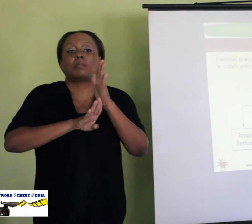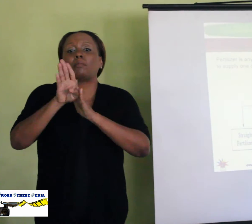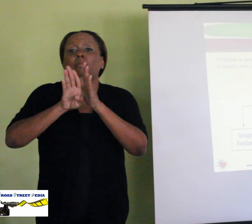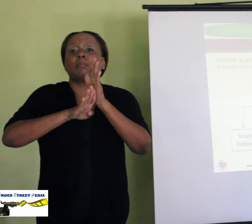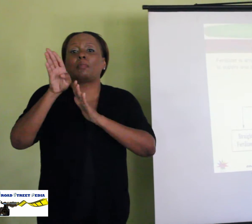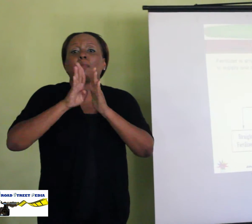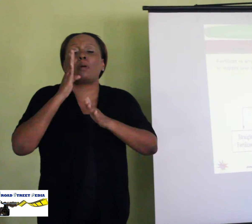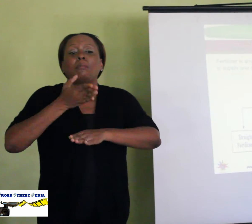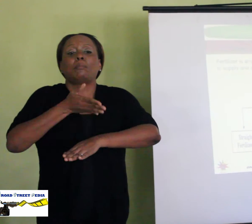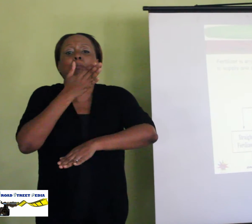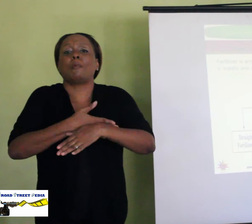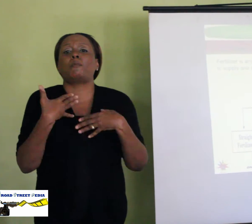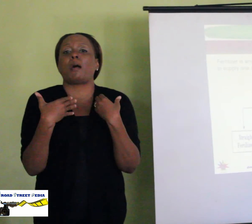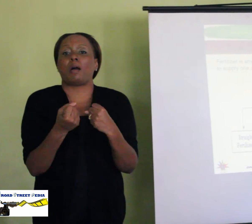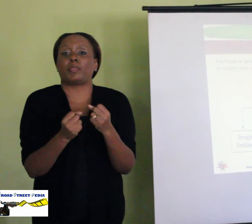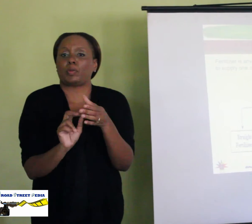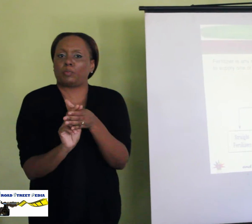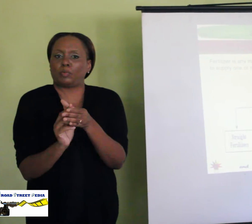plant.